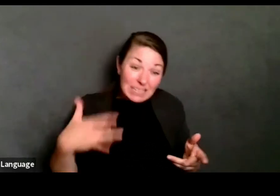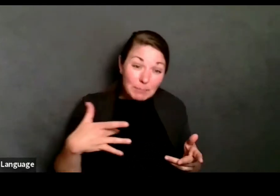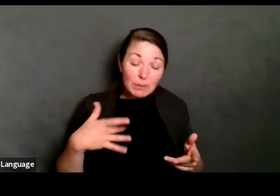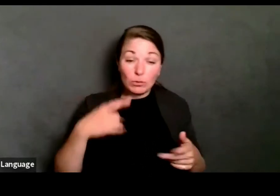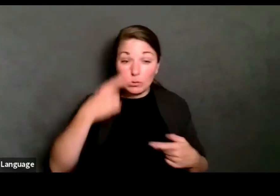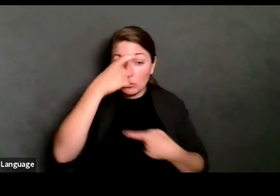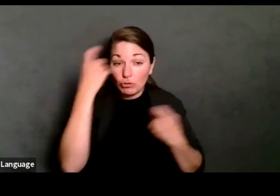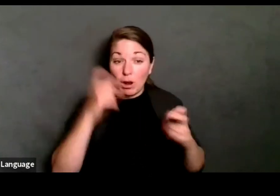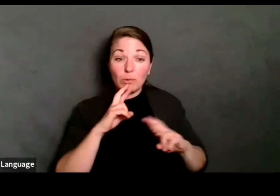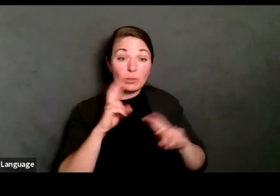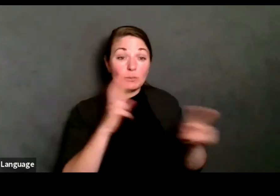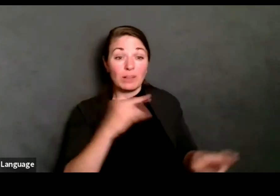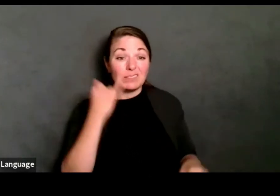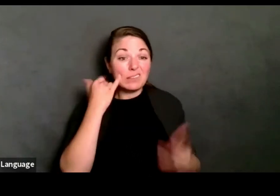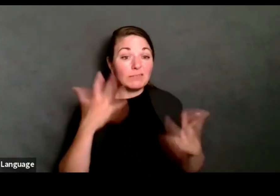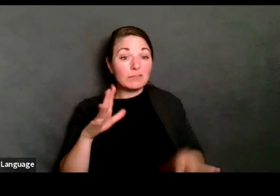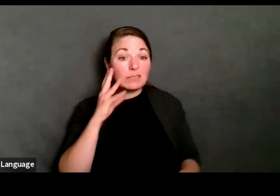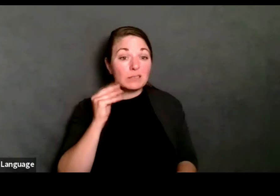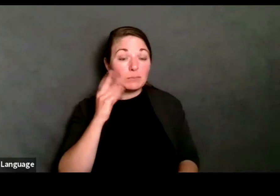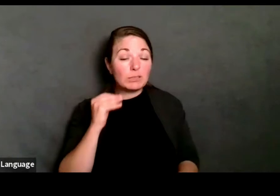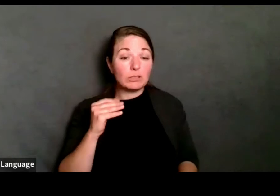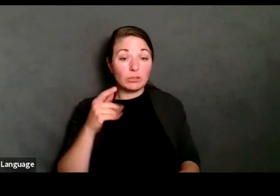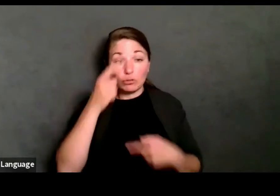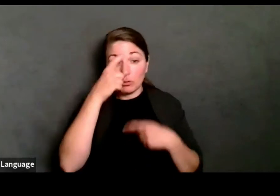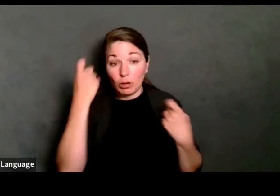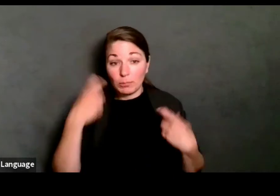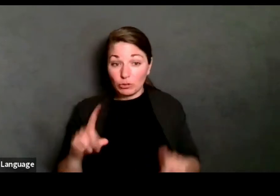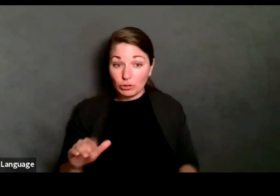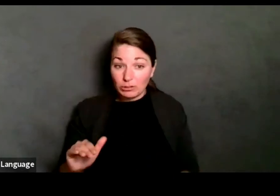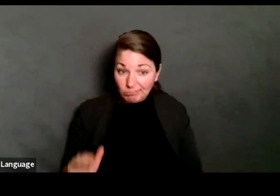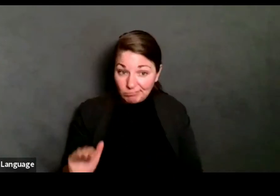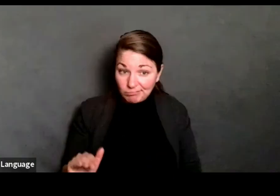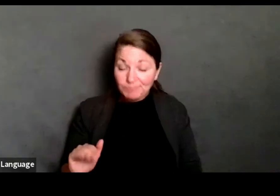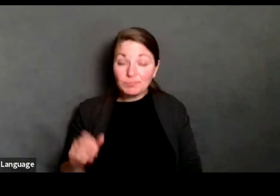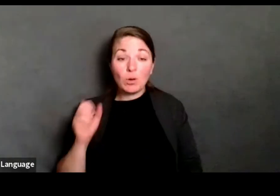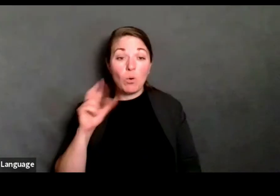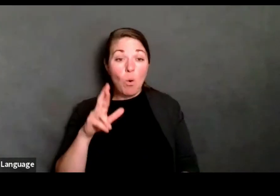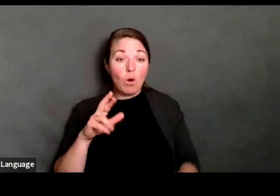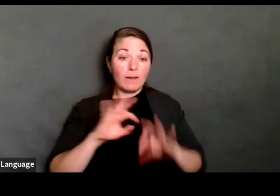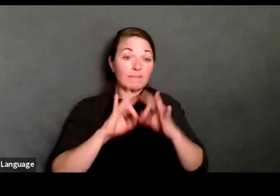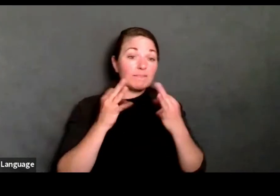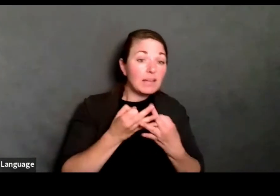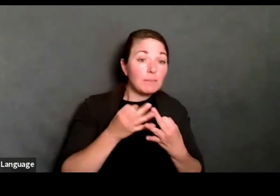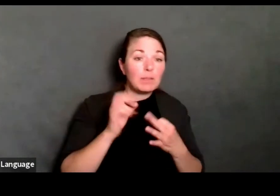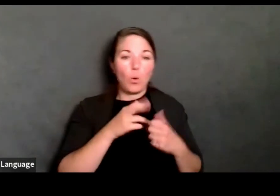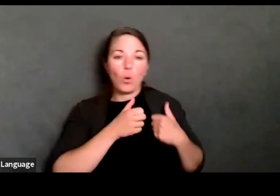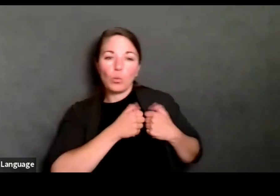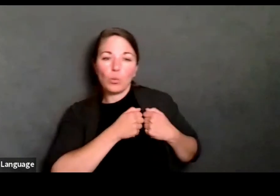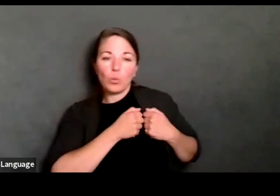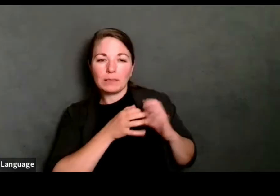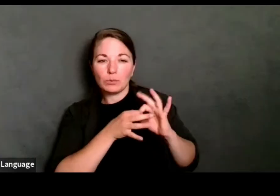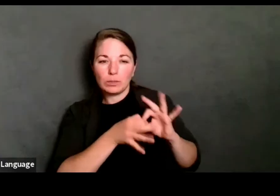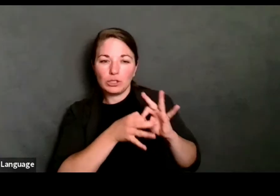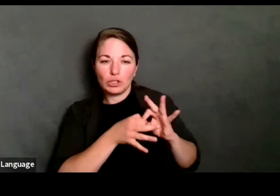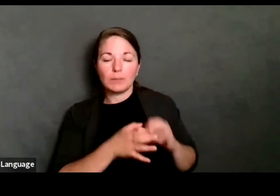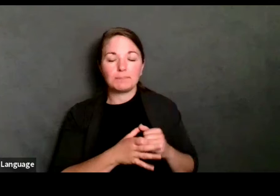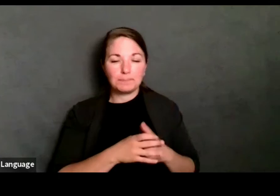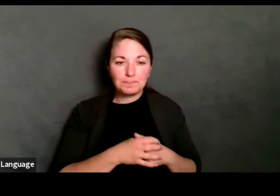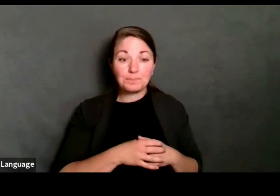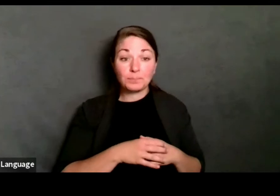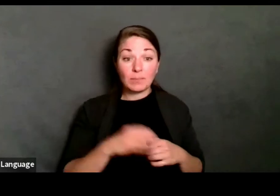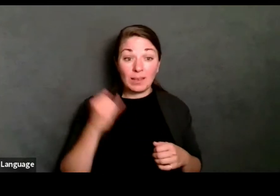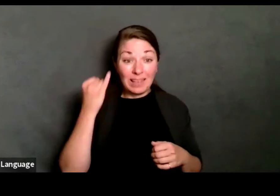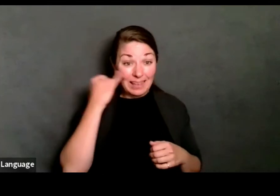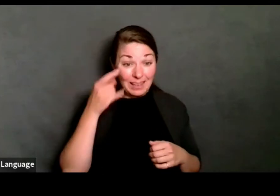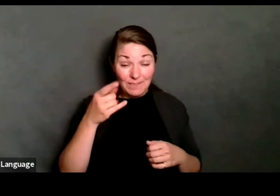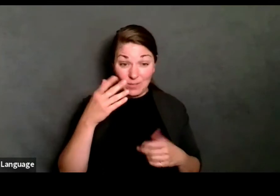or who experienced ongoing violence within familial or romantic relationships. Anyone familiar with the dynamics